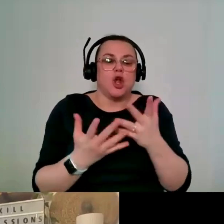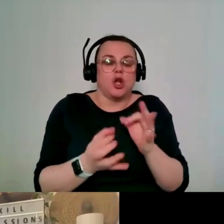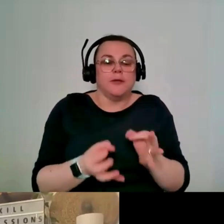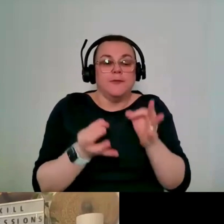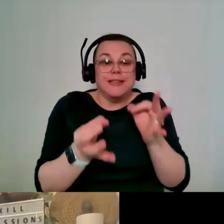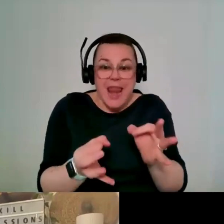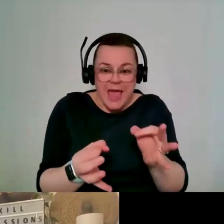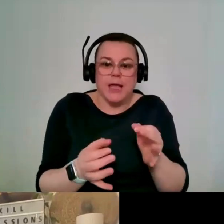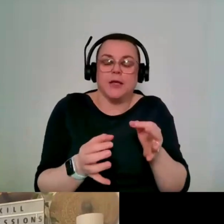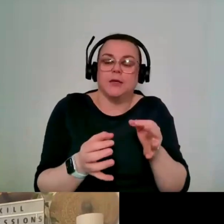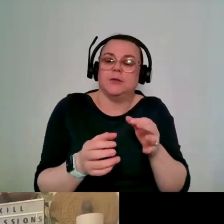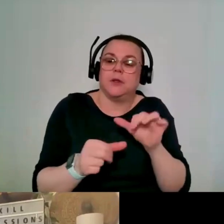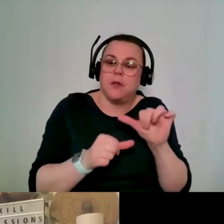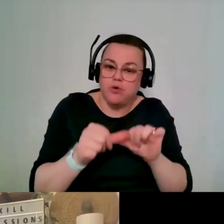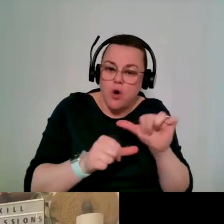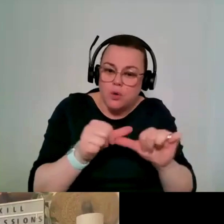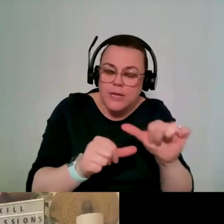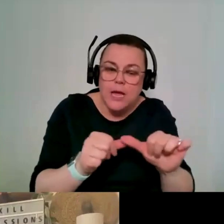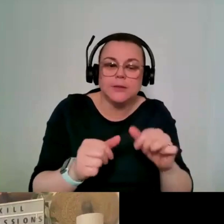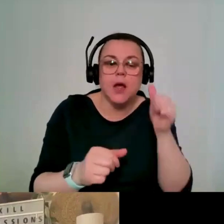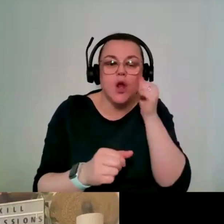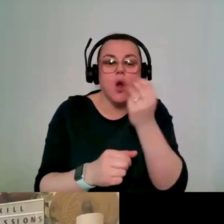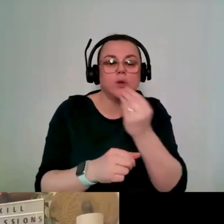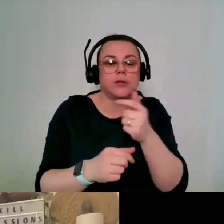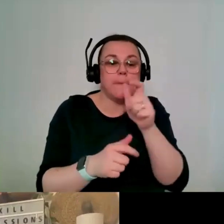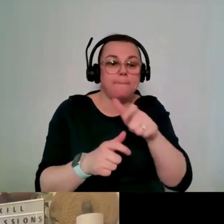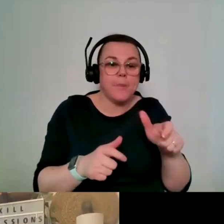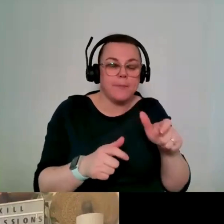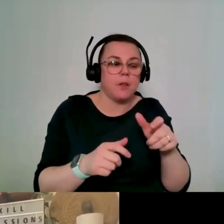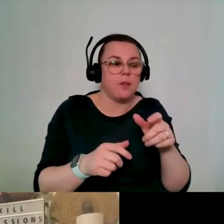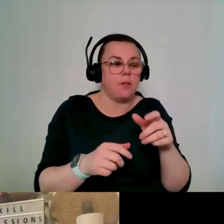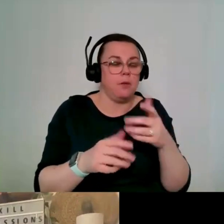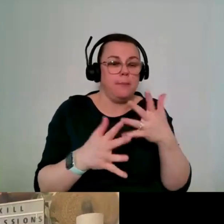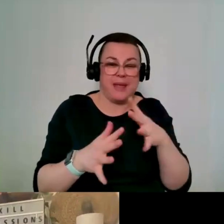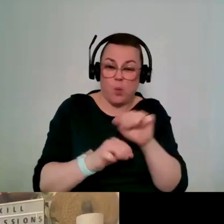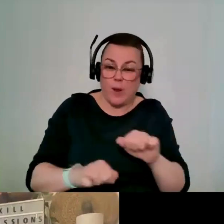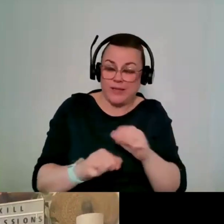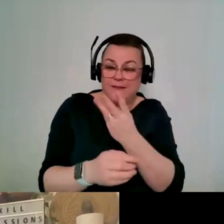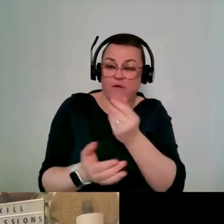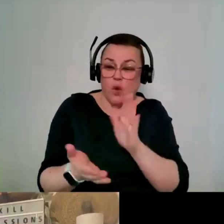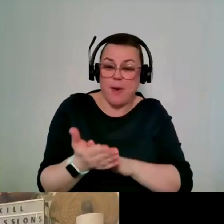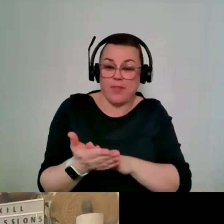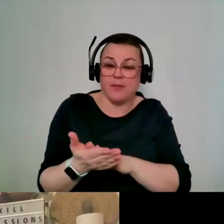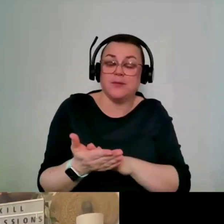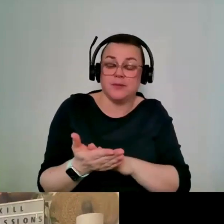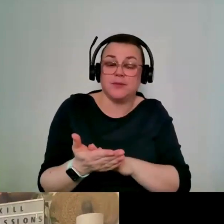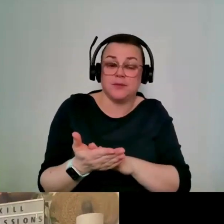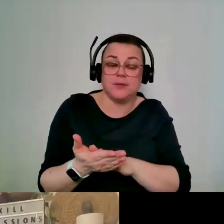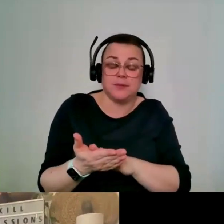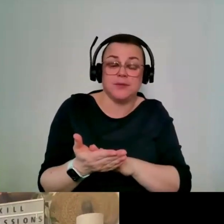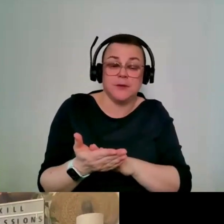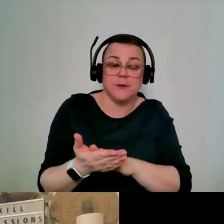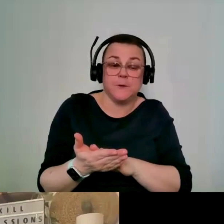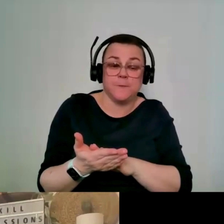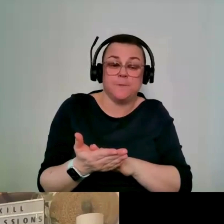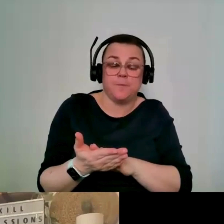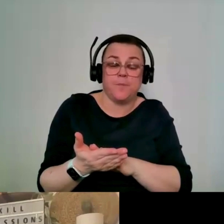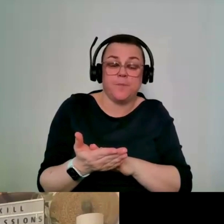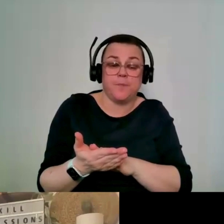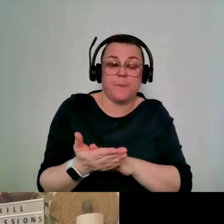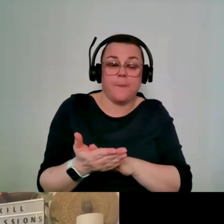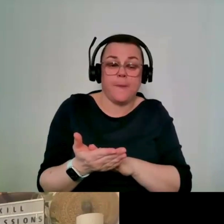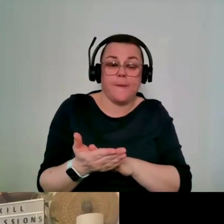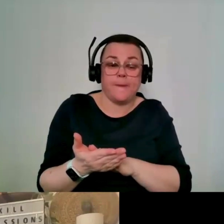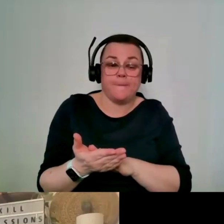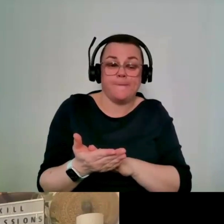with the process. I know of some people have been waiting for months. Also, I think I